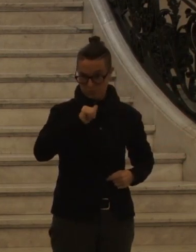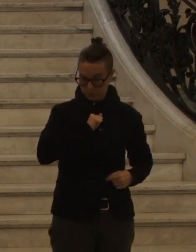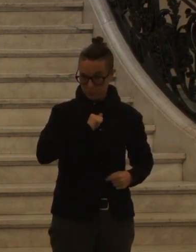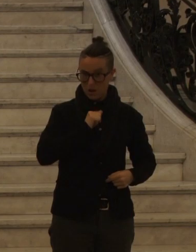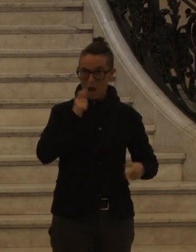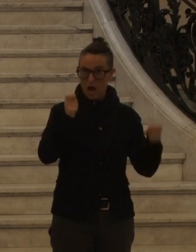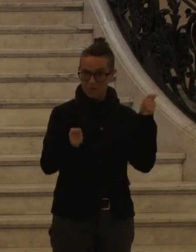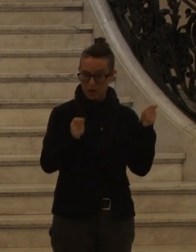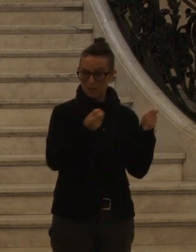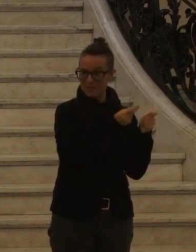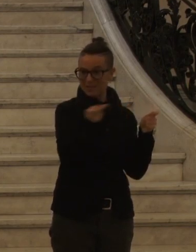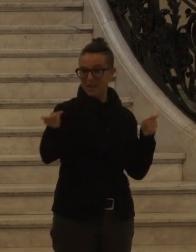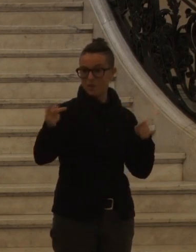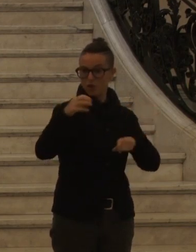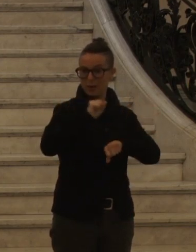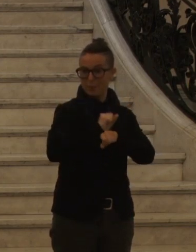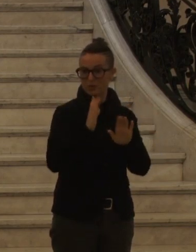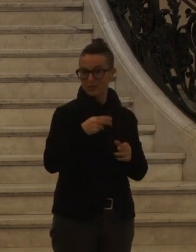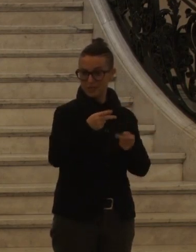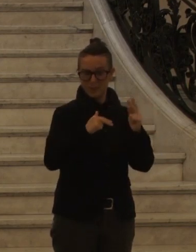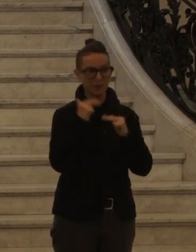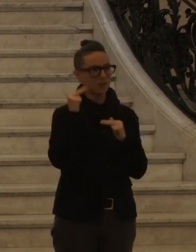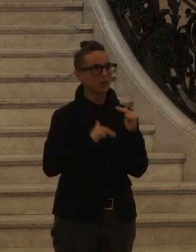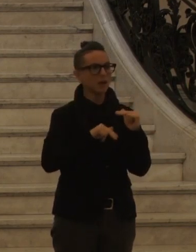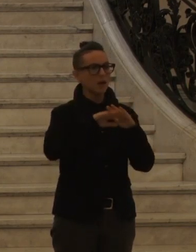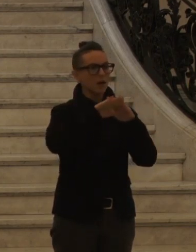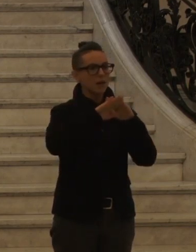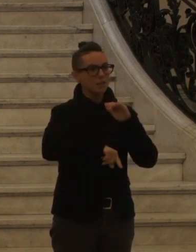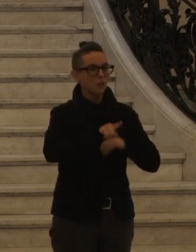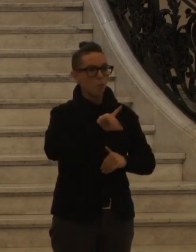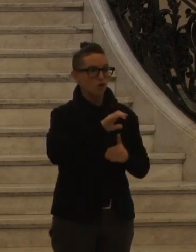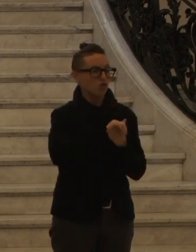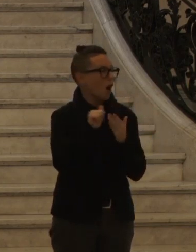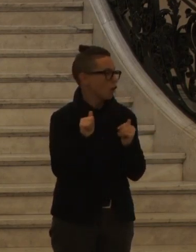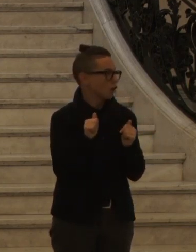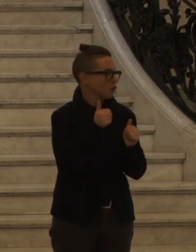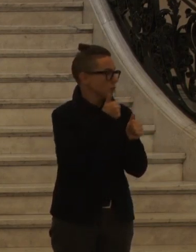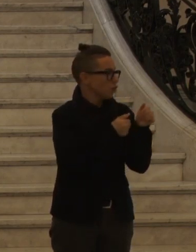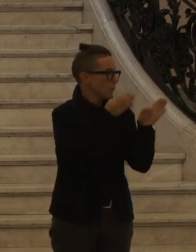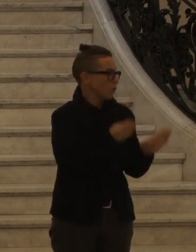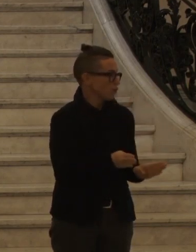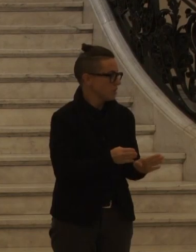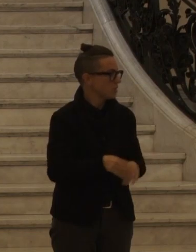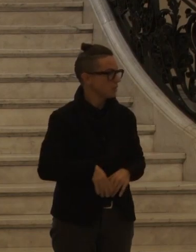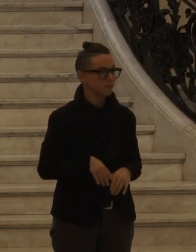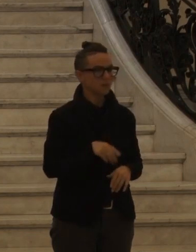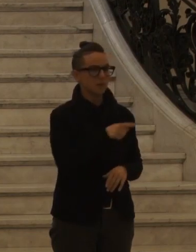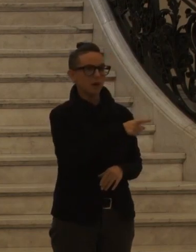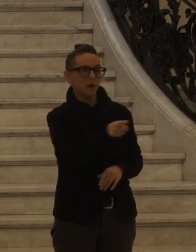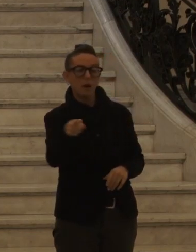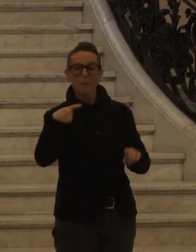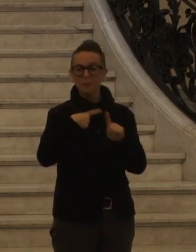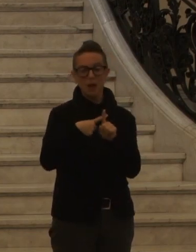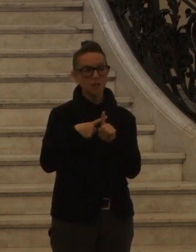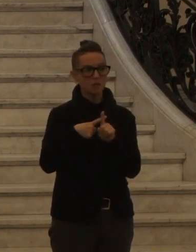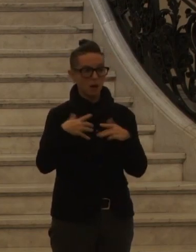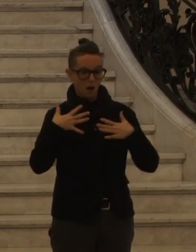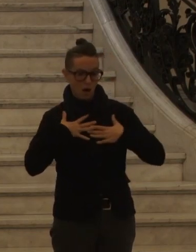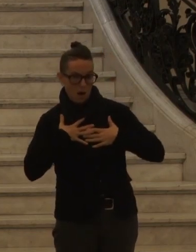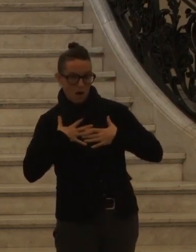accommodated several employees in this building, it's less than $100 for me. They're afraid of over-supervision